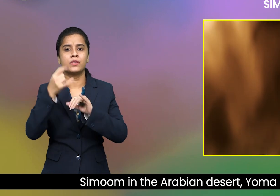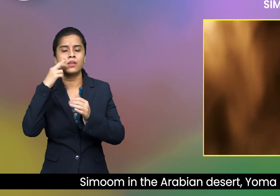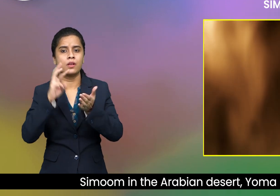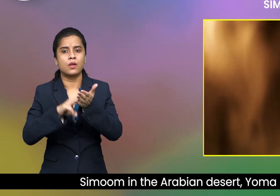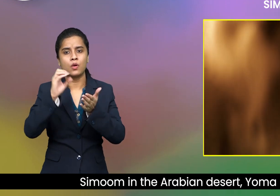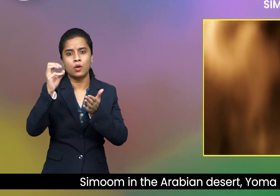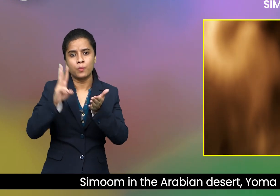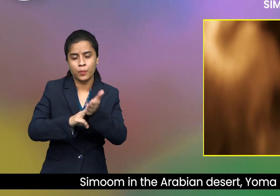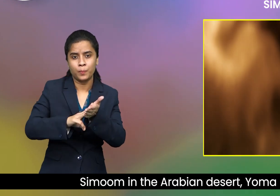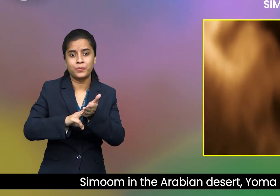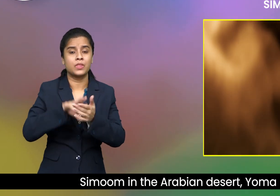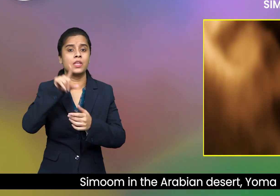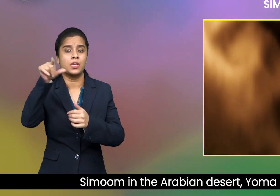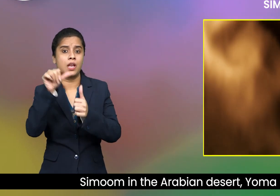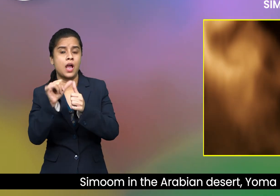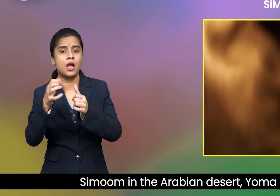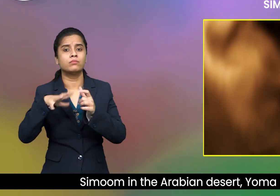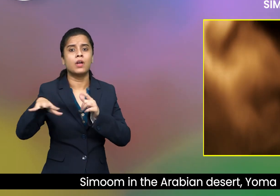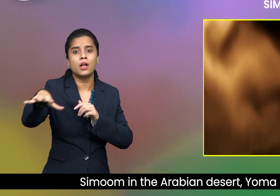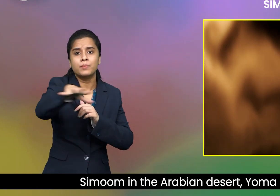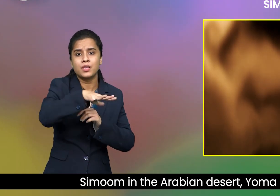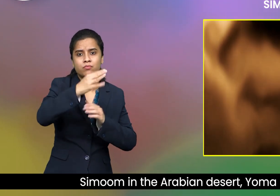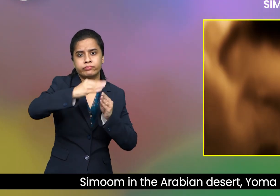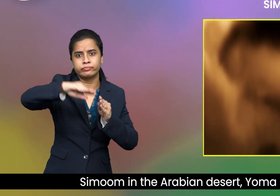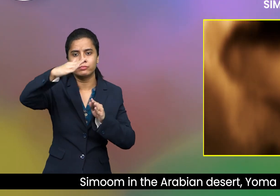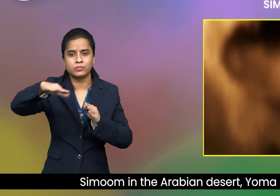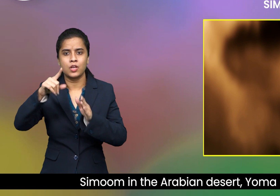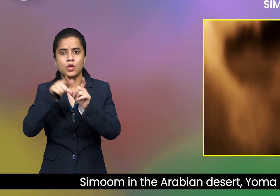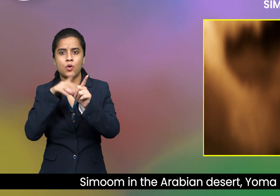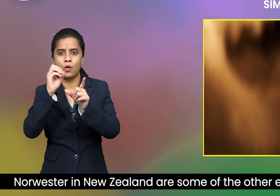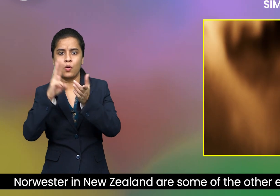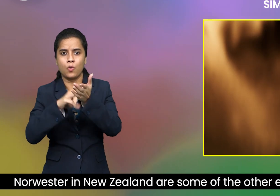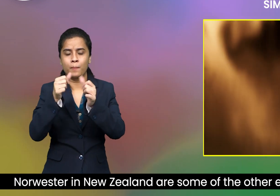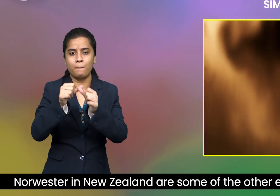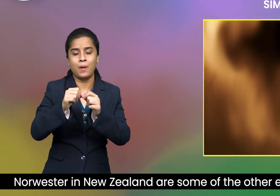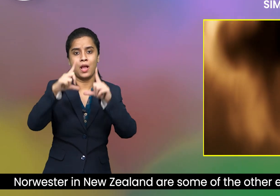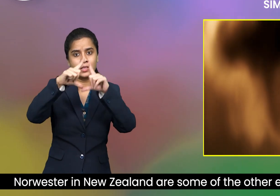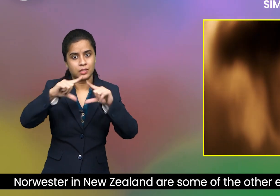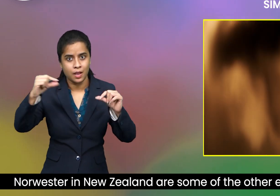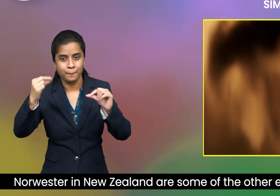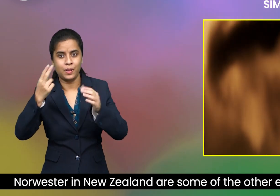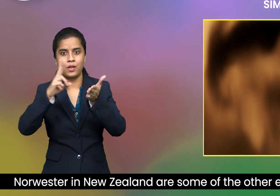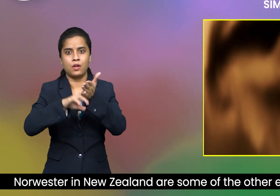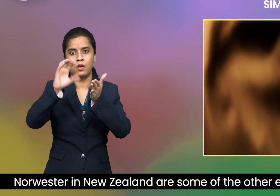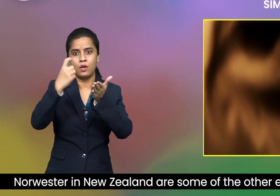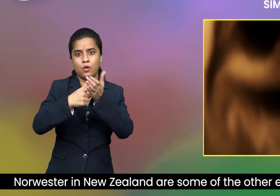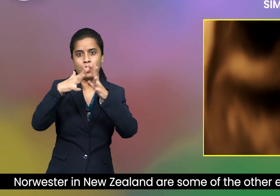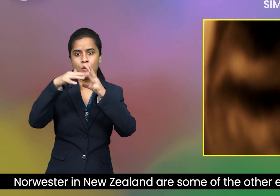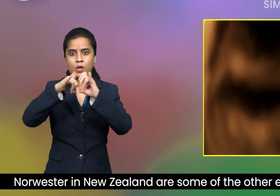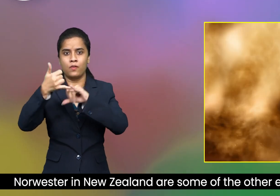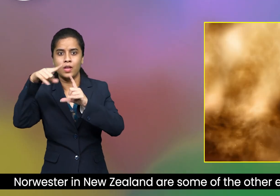Saimom in the Arabian desert, Yoma in Japan, Nor'wester in New